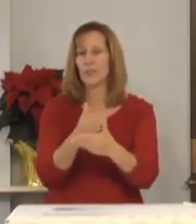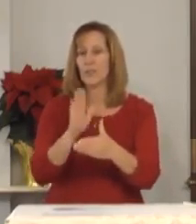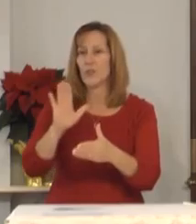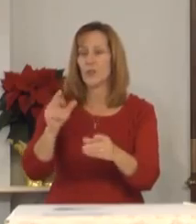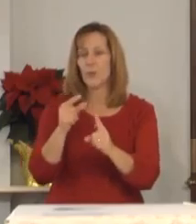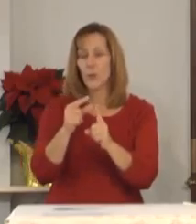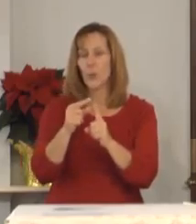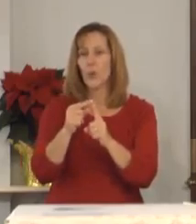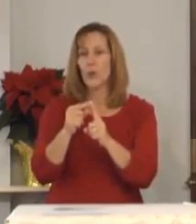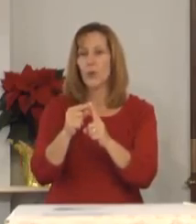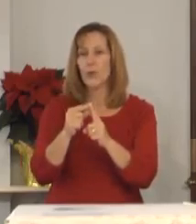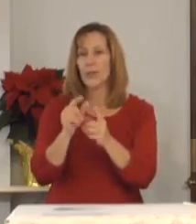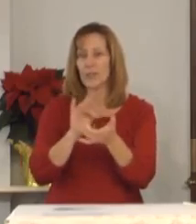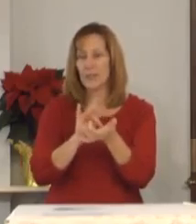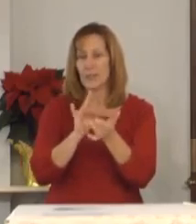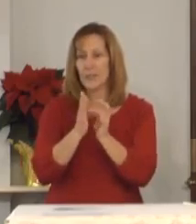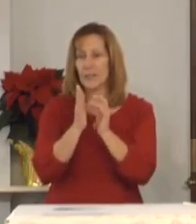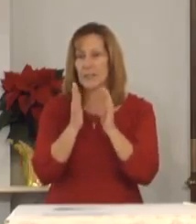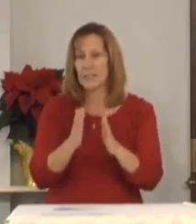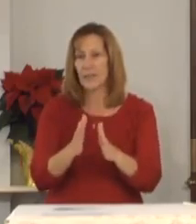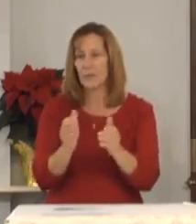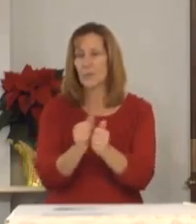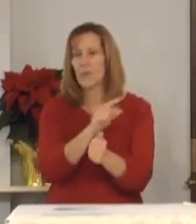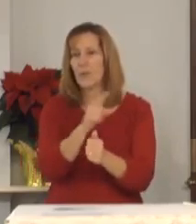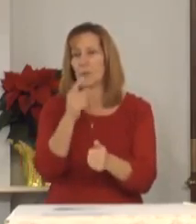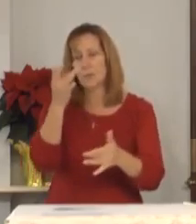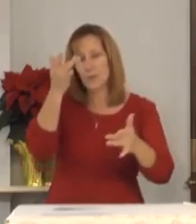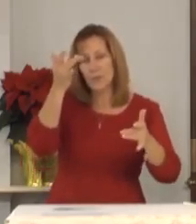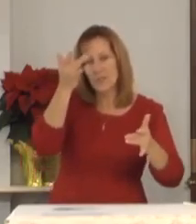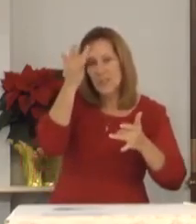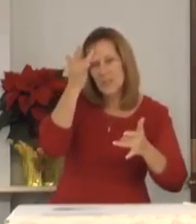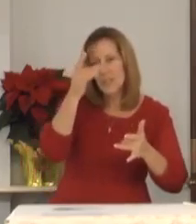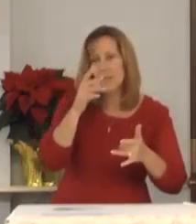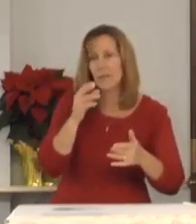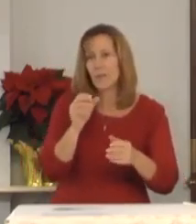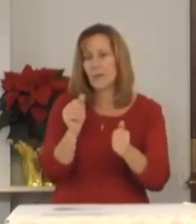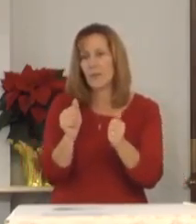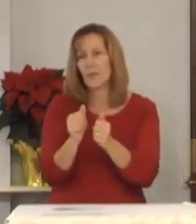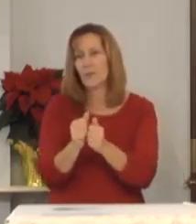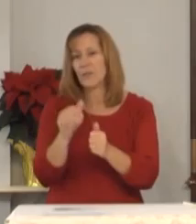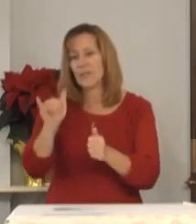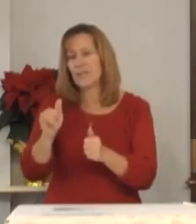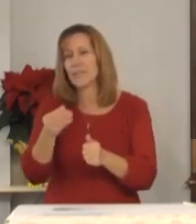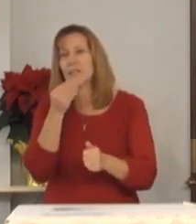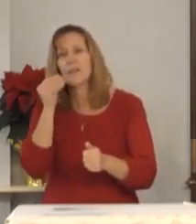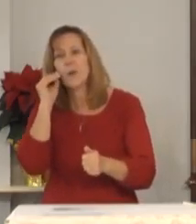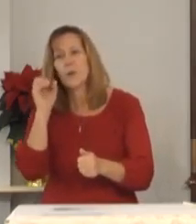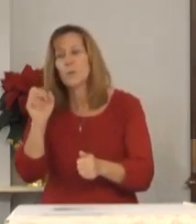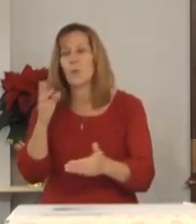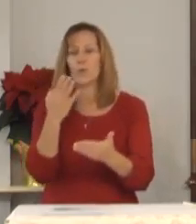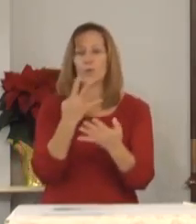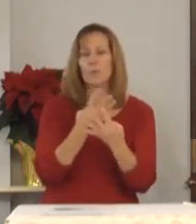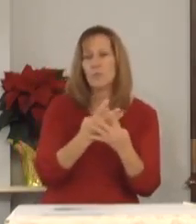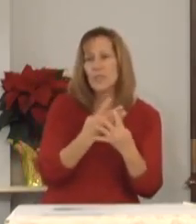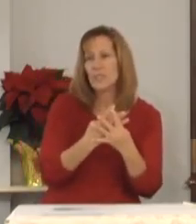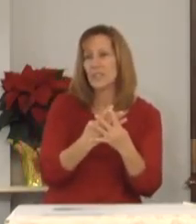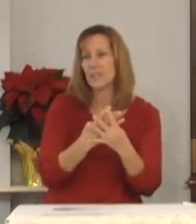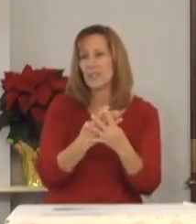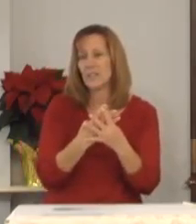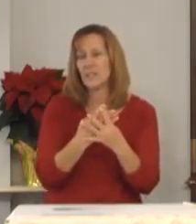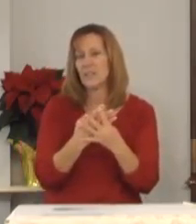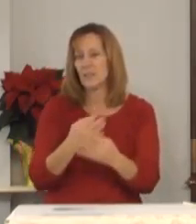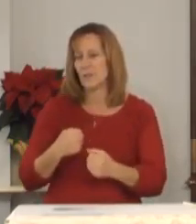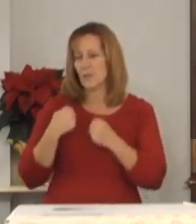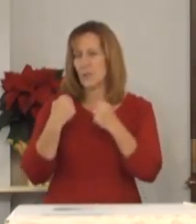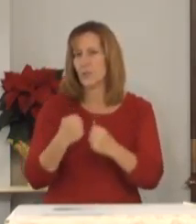your word and sacrament with those who are sick or homebound or imprisoned. Nourish